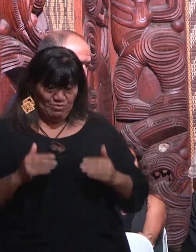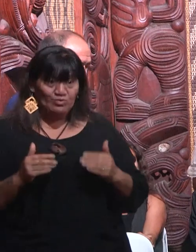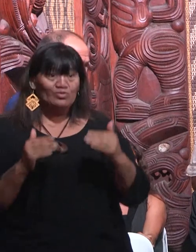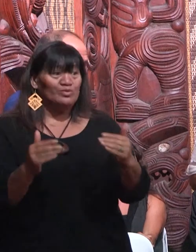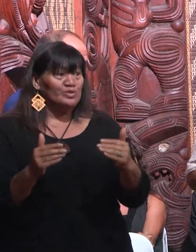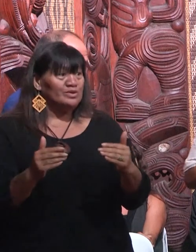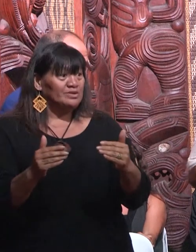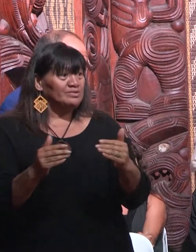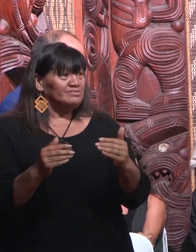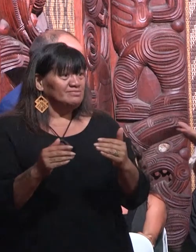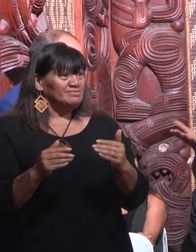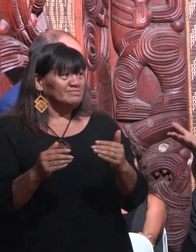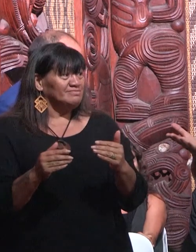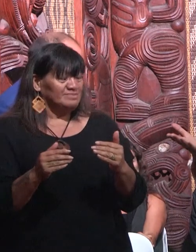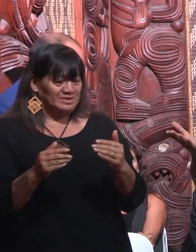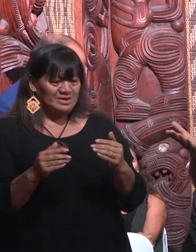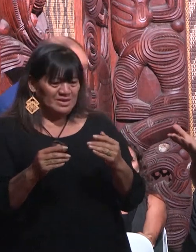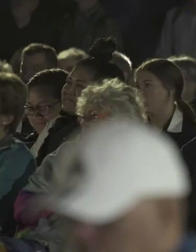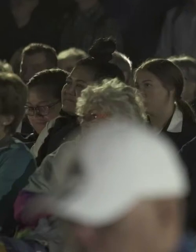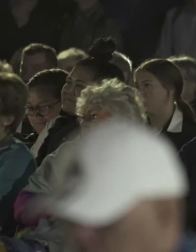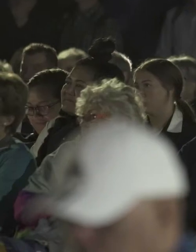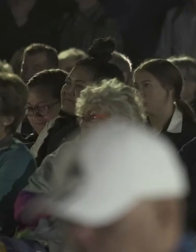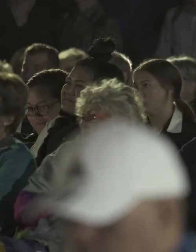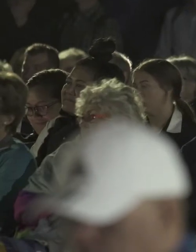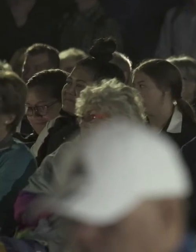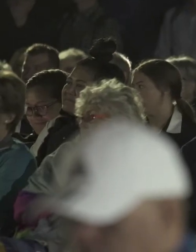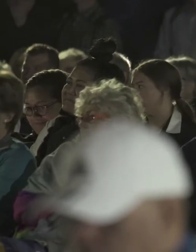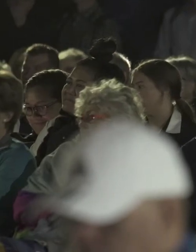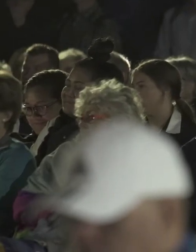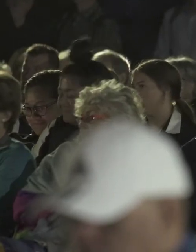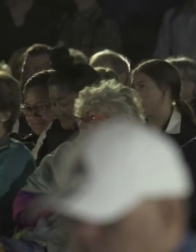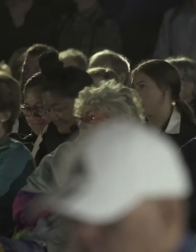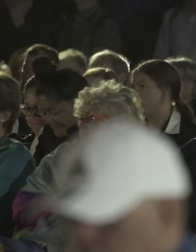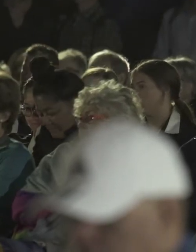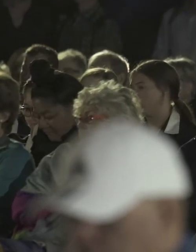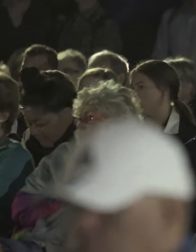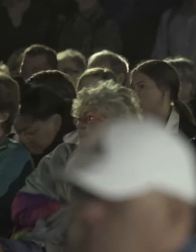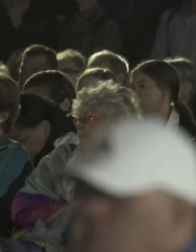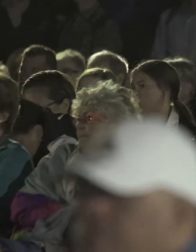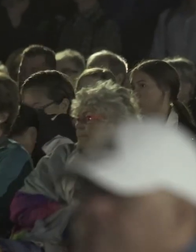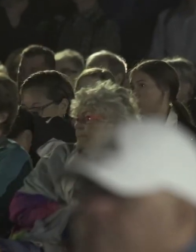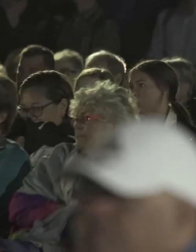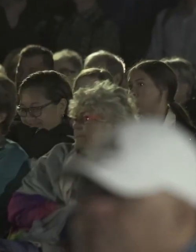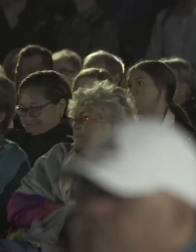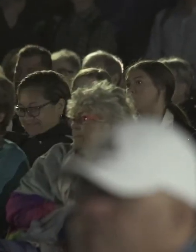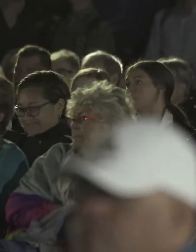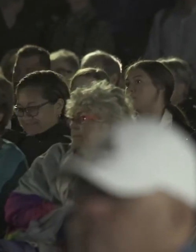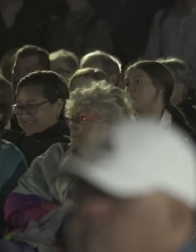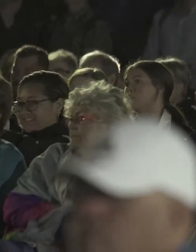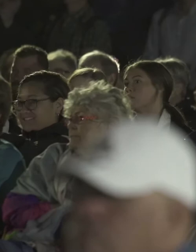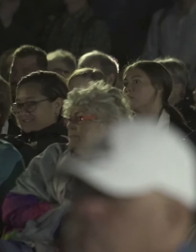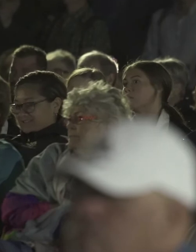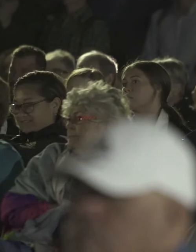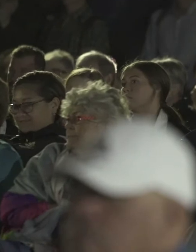āta whainia, kia puare te huarahi mo tātou katoa ki te tika, ki te whakapono, ki te atua.